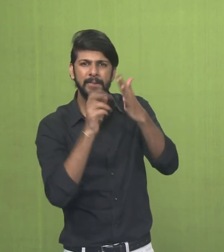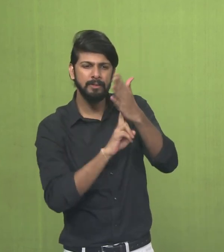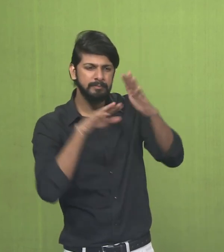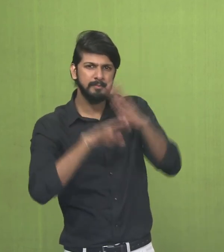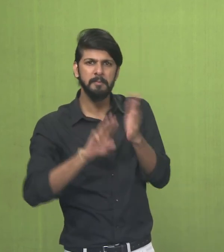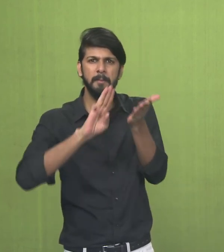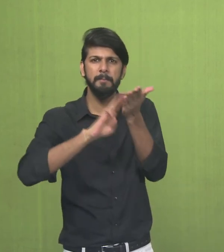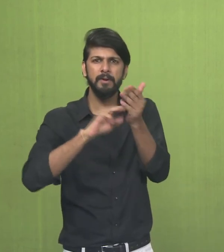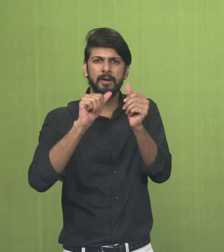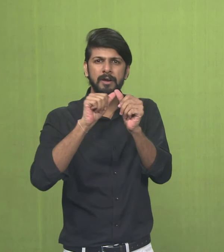the southern